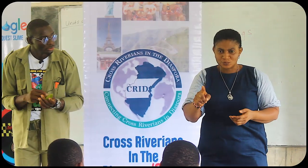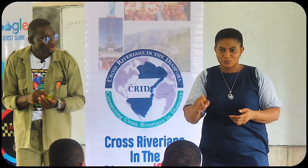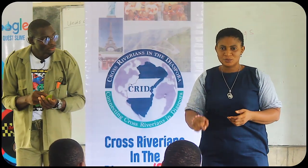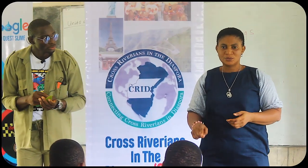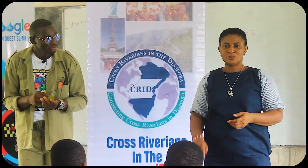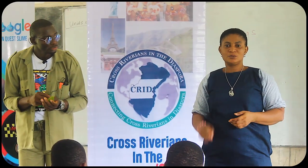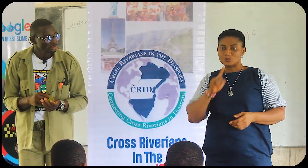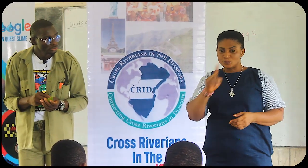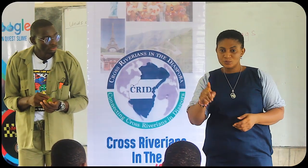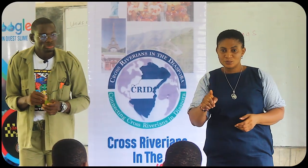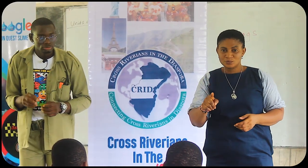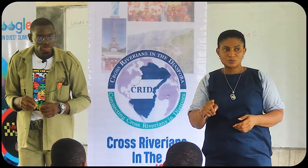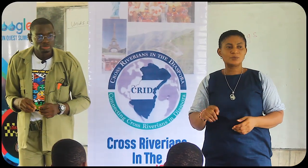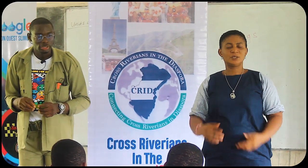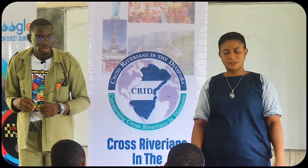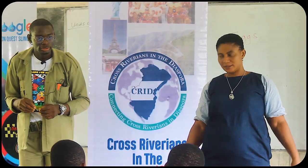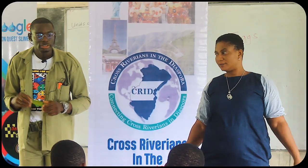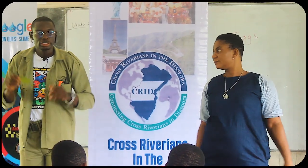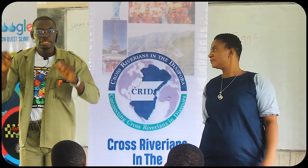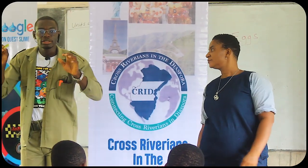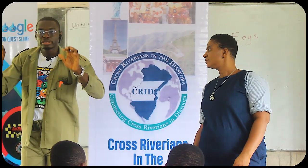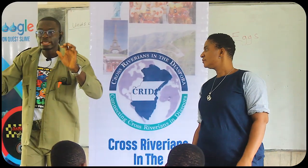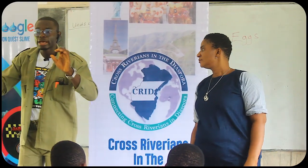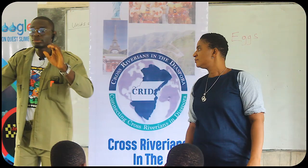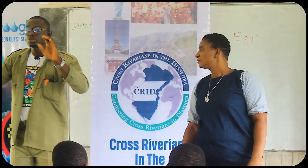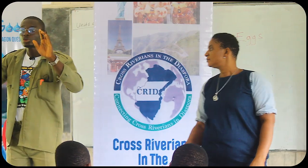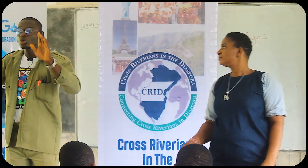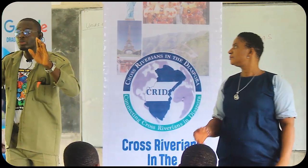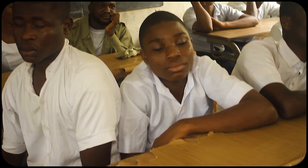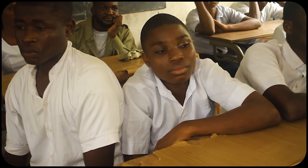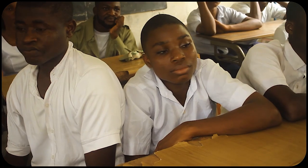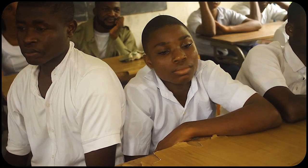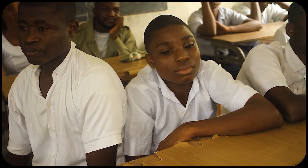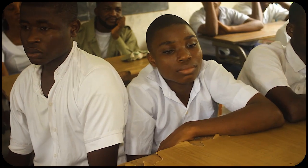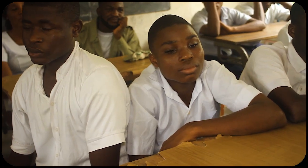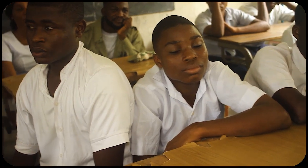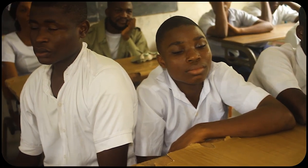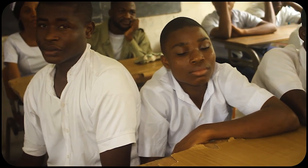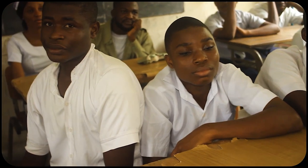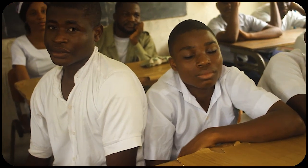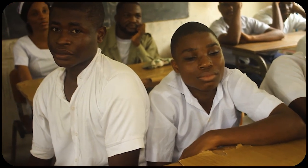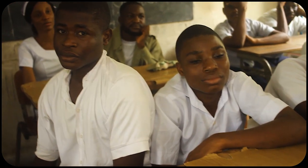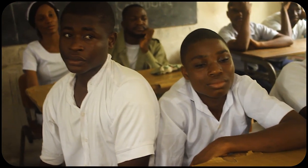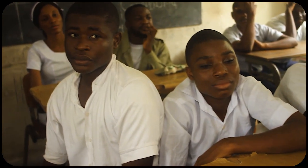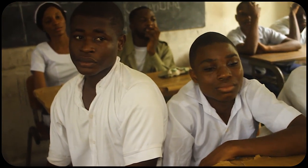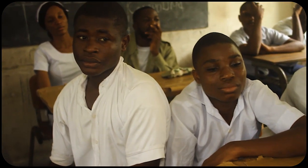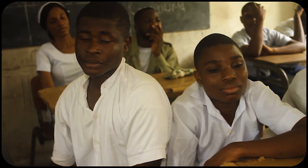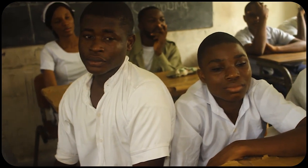Drugs. True. Yeah. Now, there are so many individuals in the